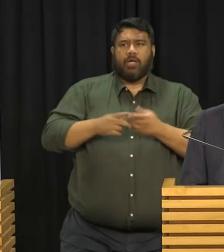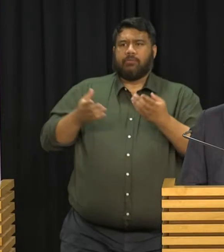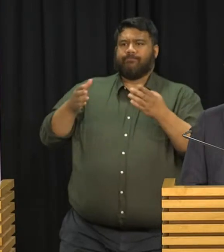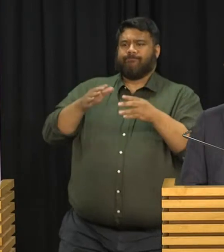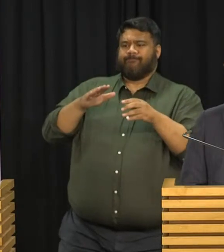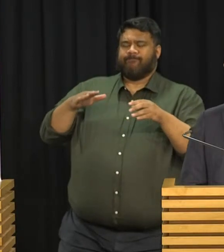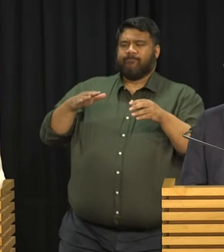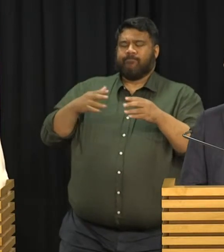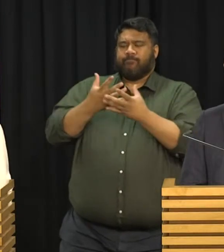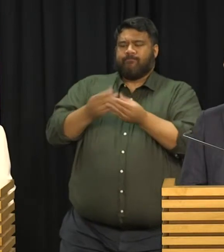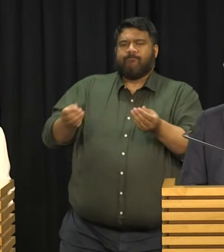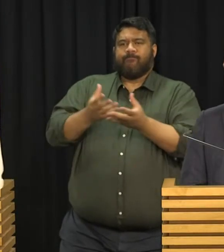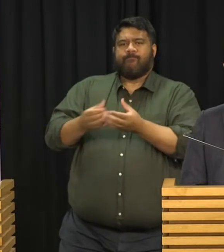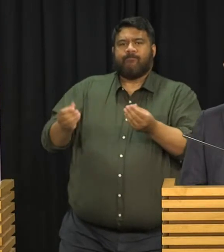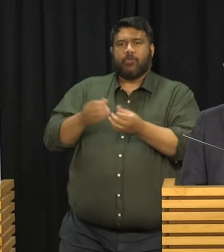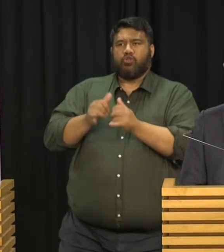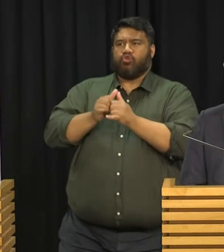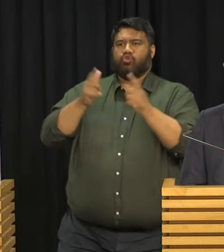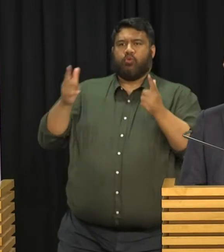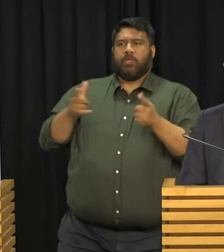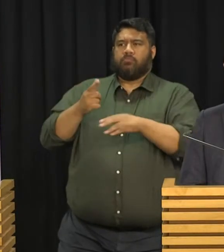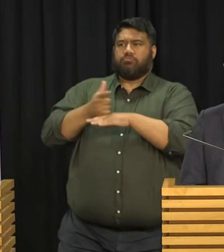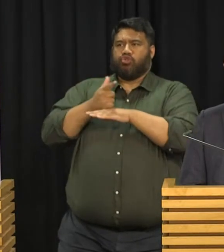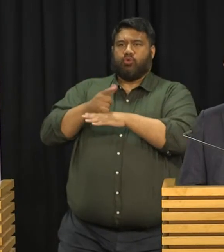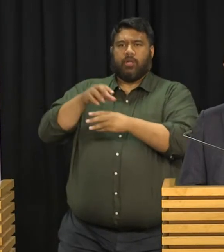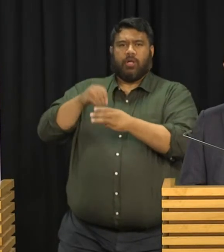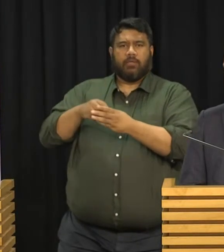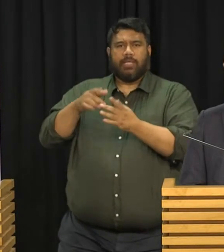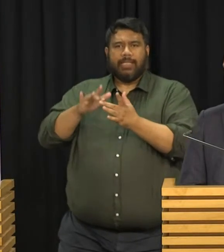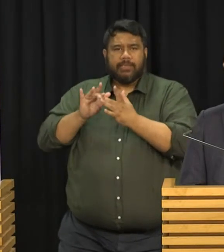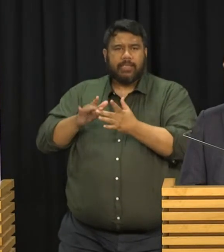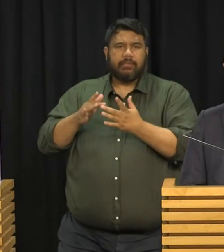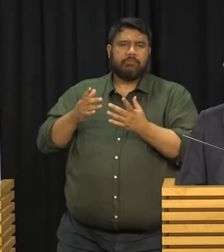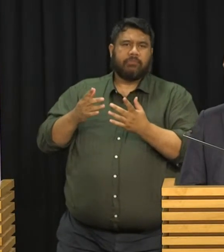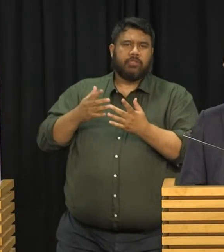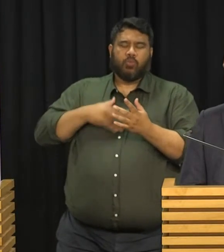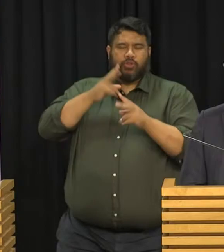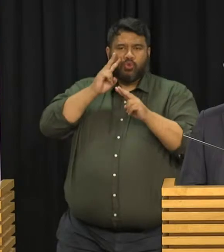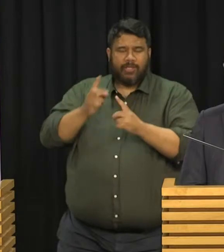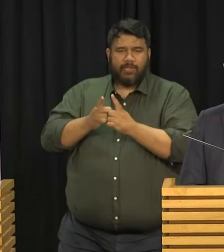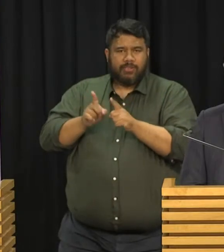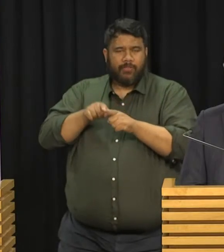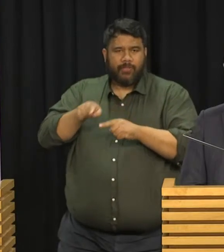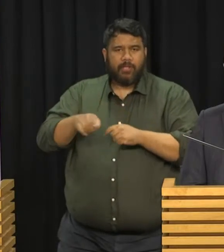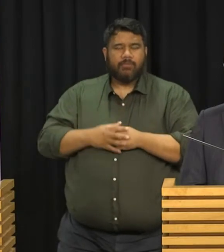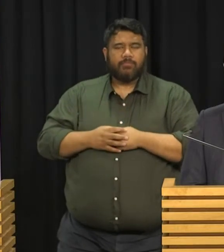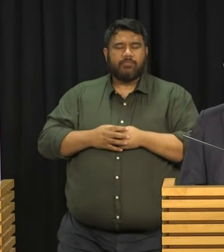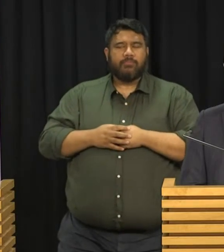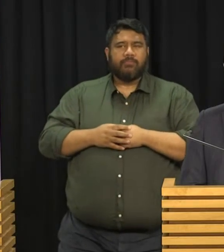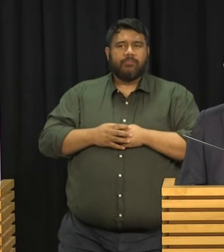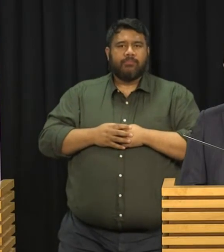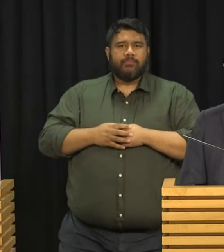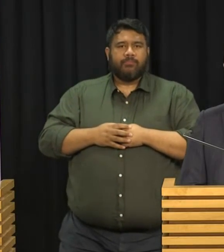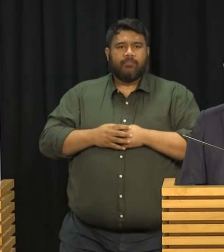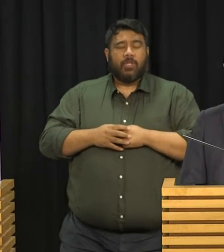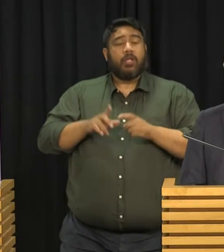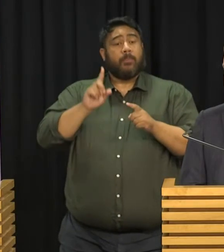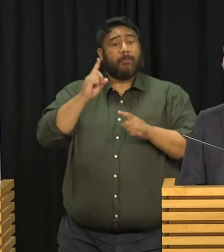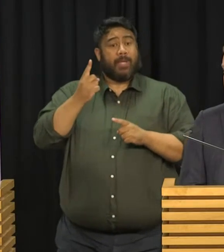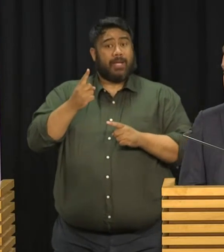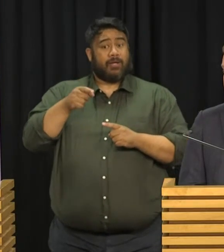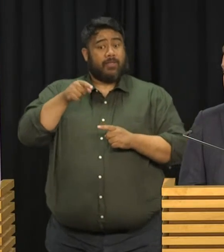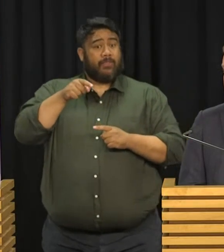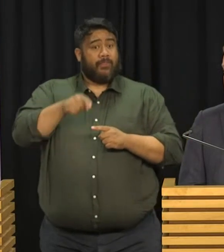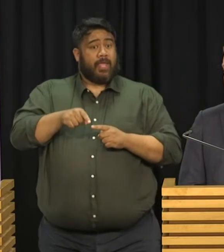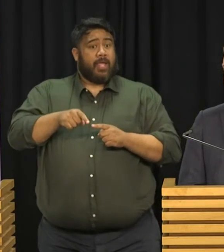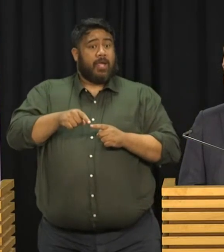do. But I'll give another update on the Christchurch call as we get a little closer to the anniversary of the call itself.